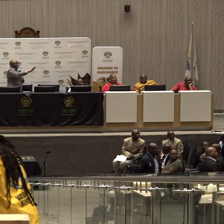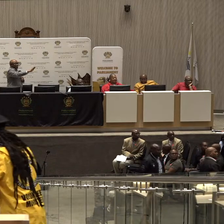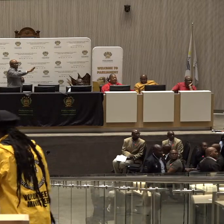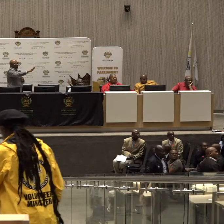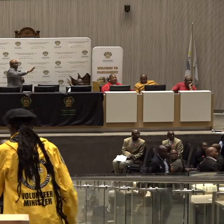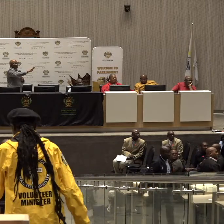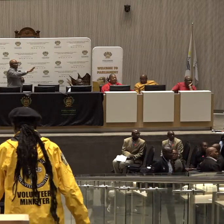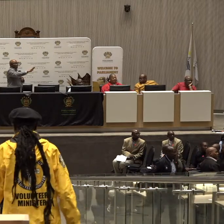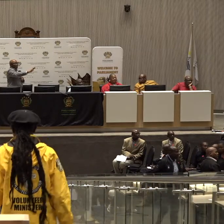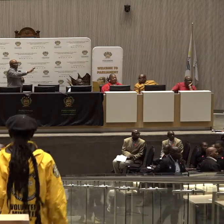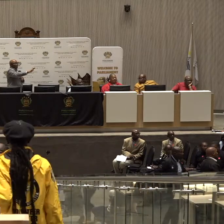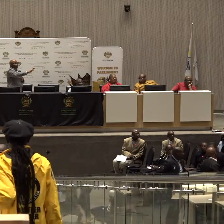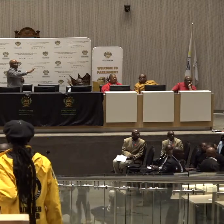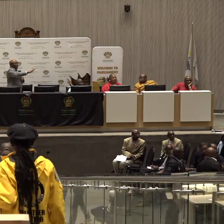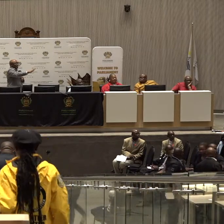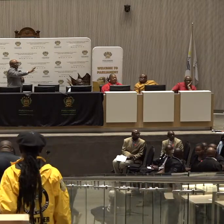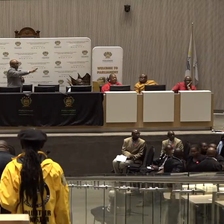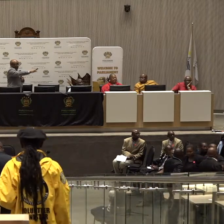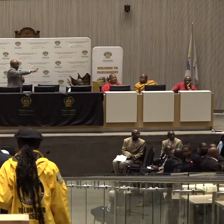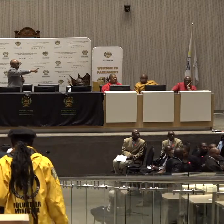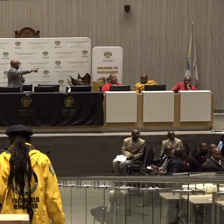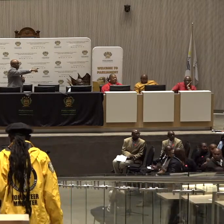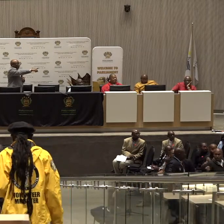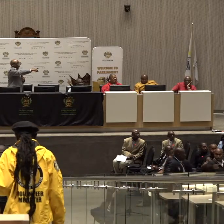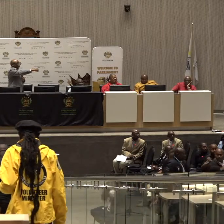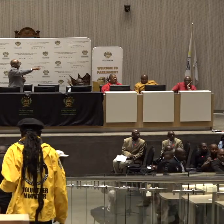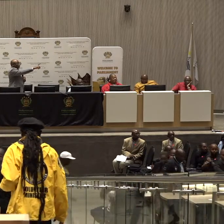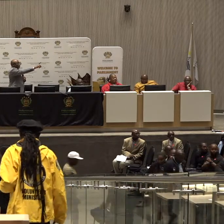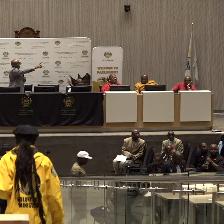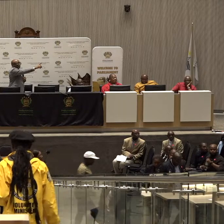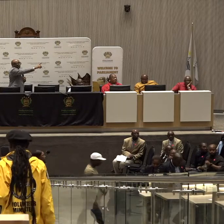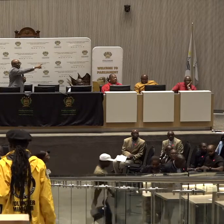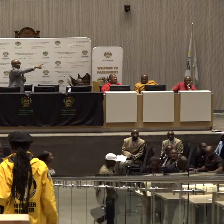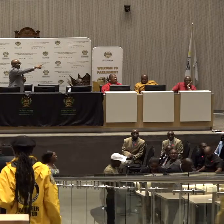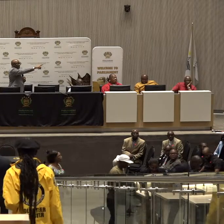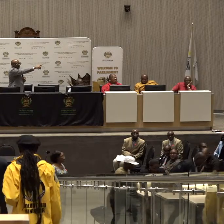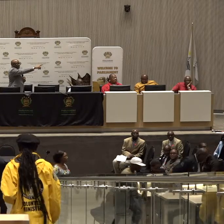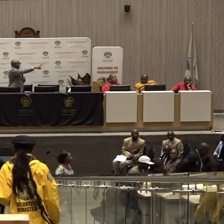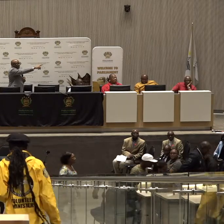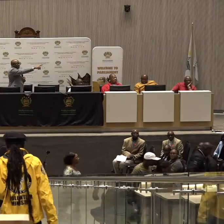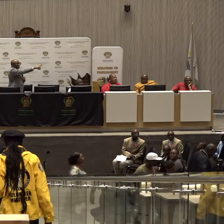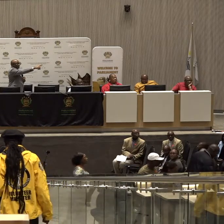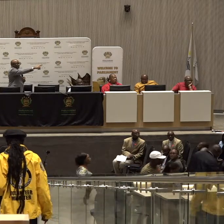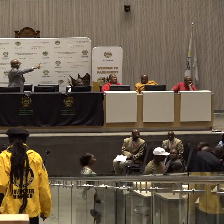just hold on there before you ate